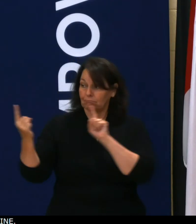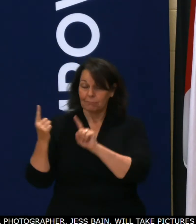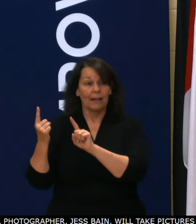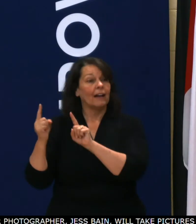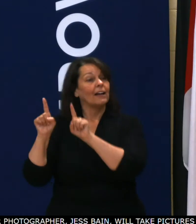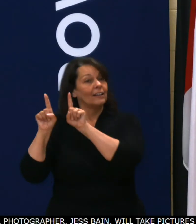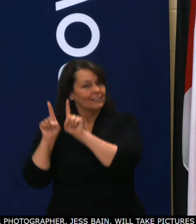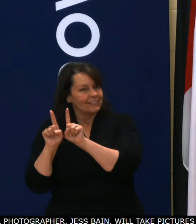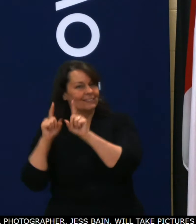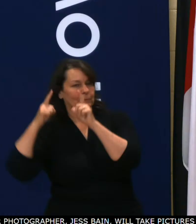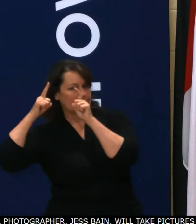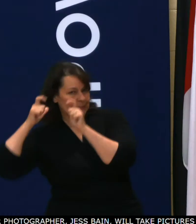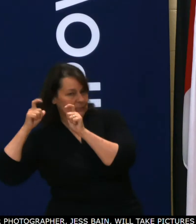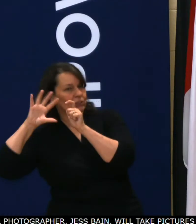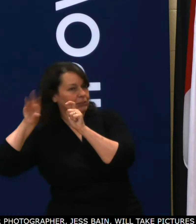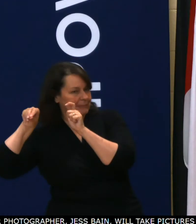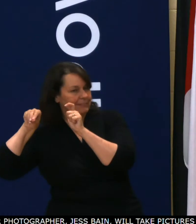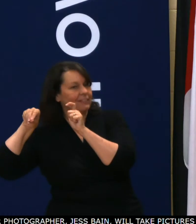day or two of our event.